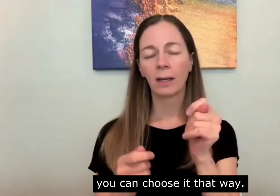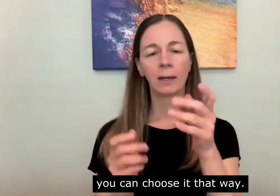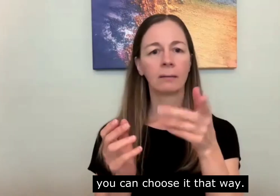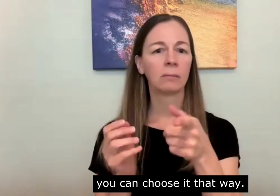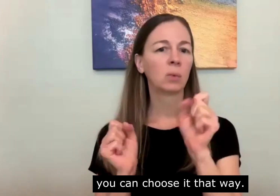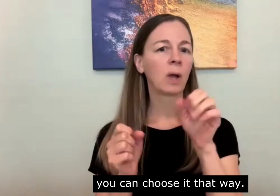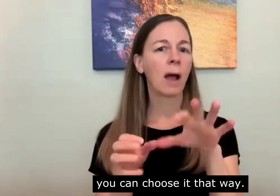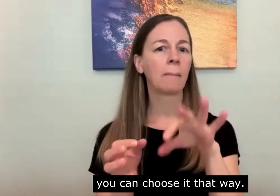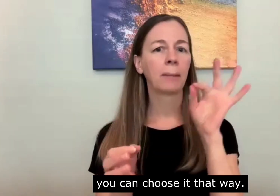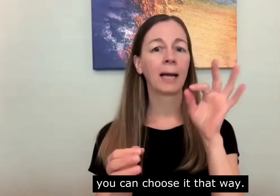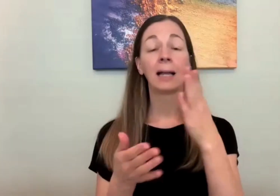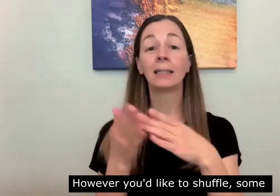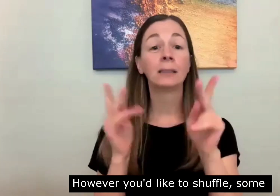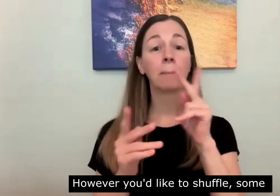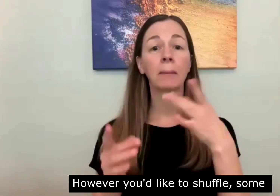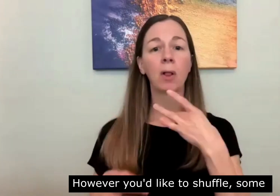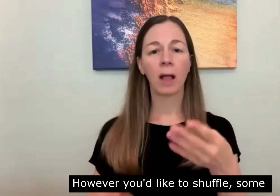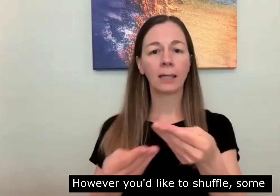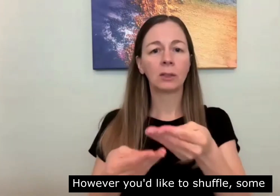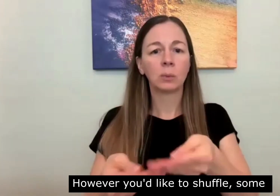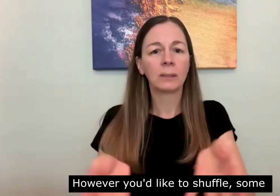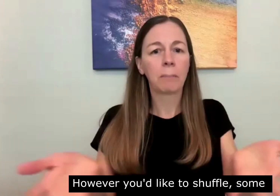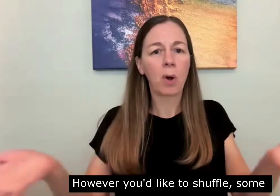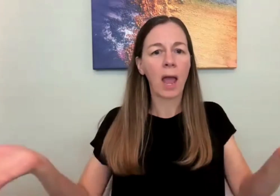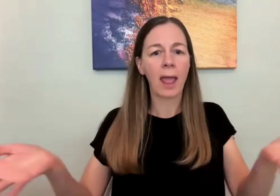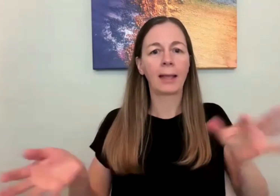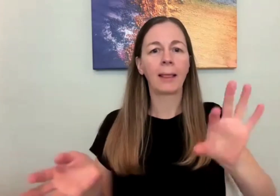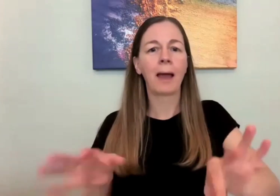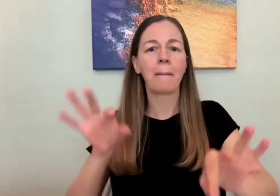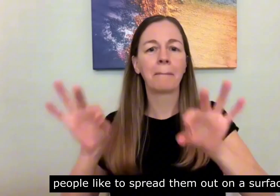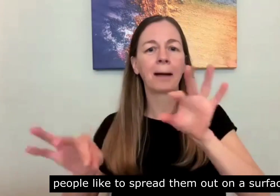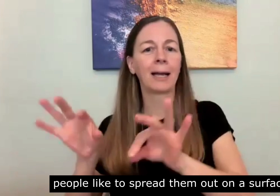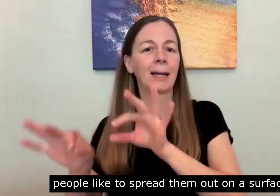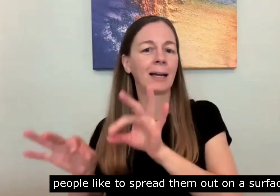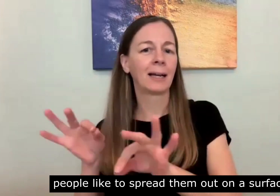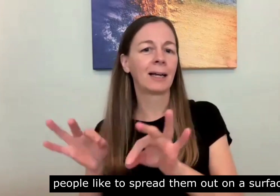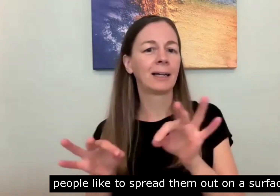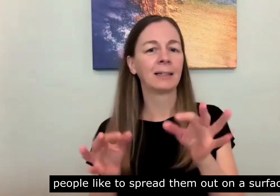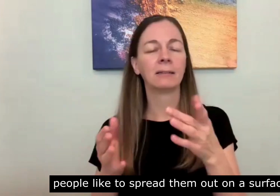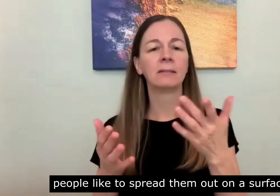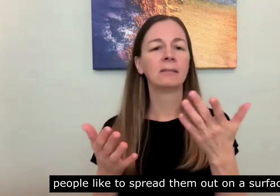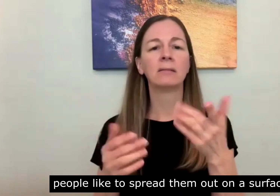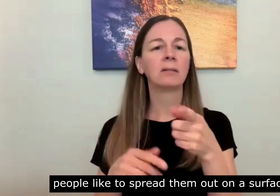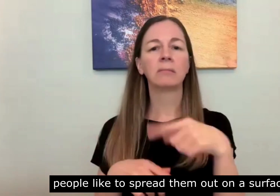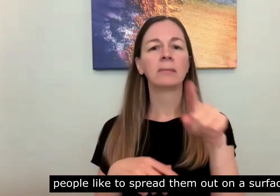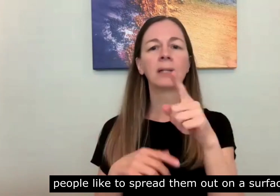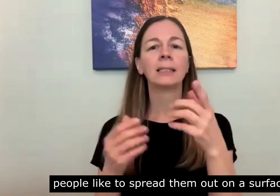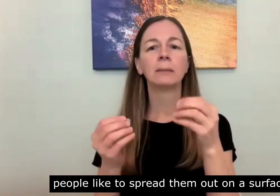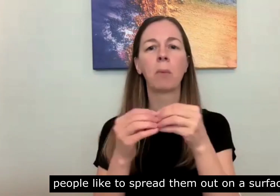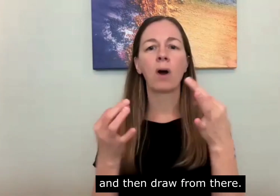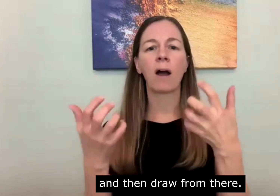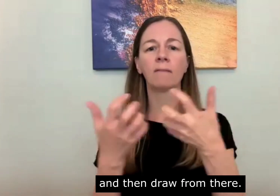way. However you'd like to shuffle. Some people like to spread them out on a surface and then draw from